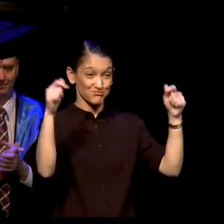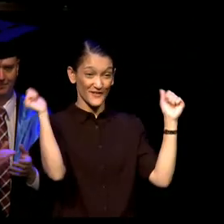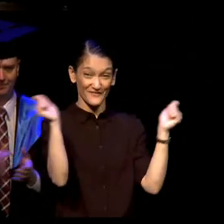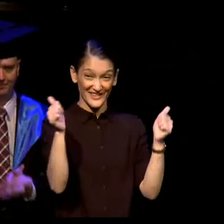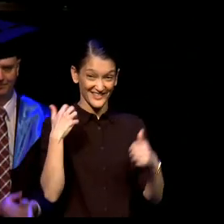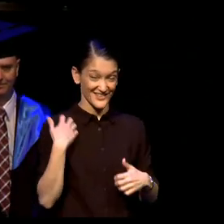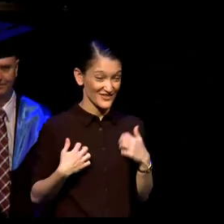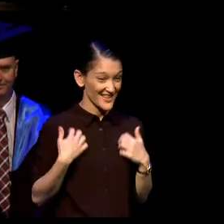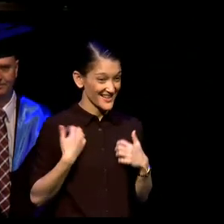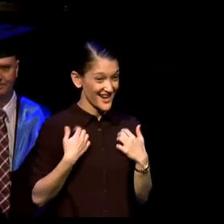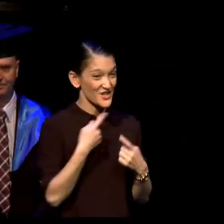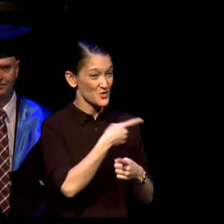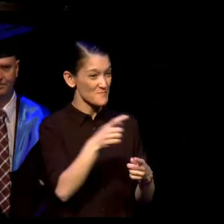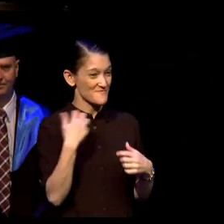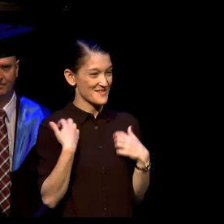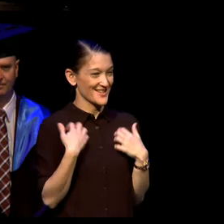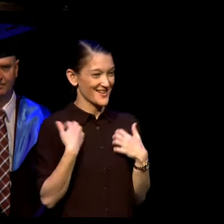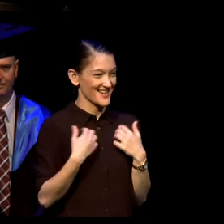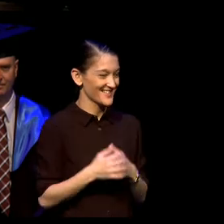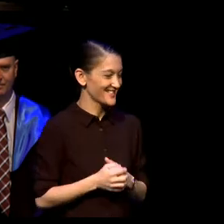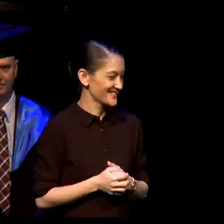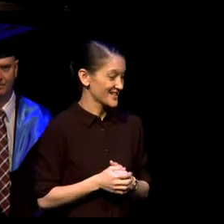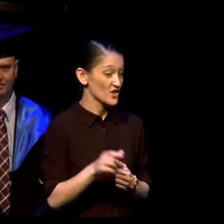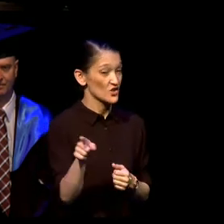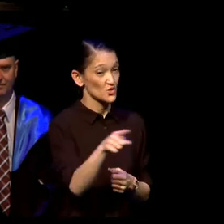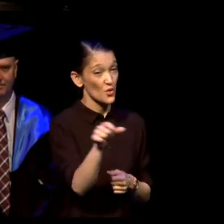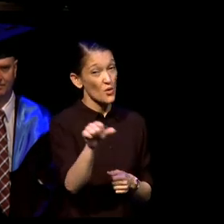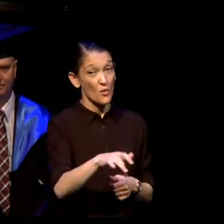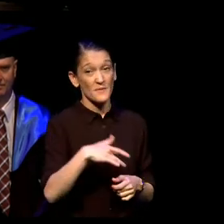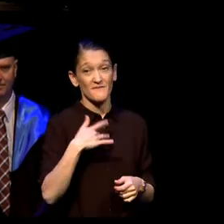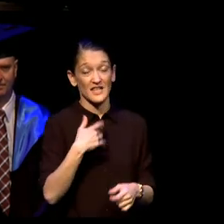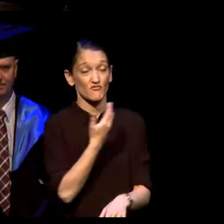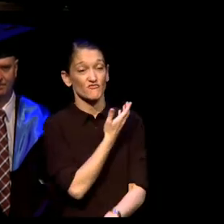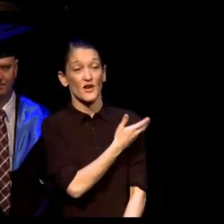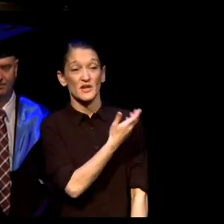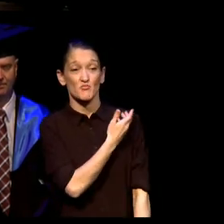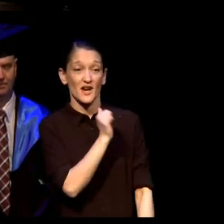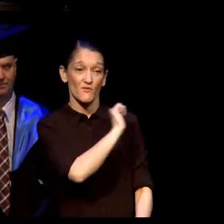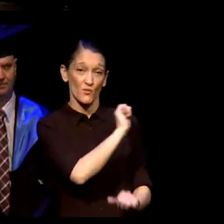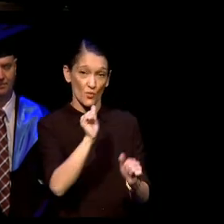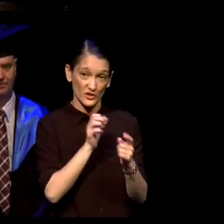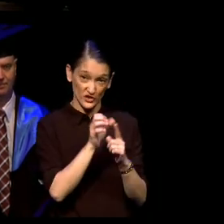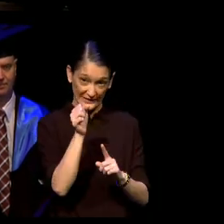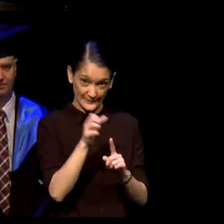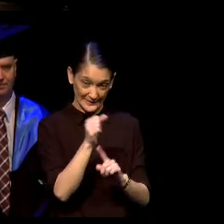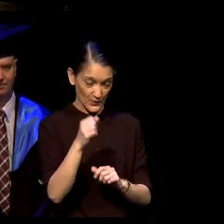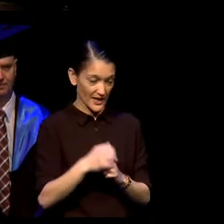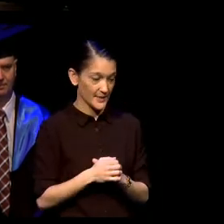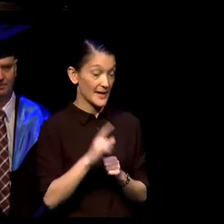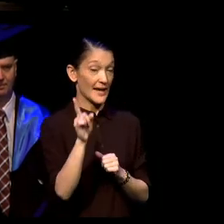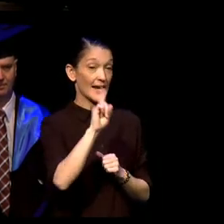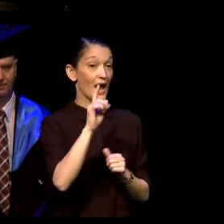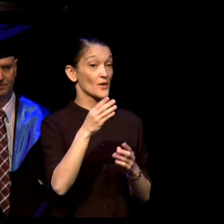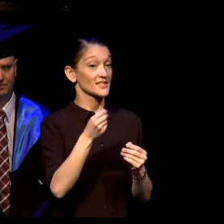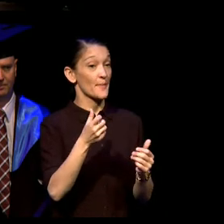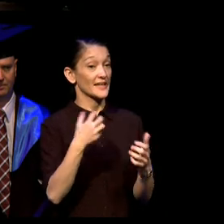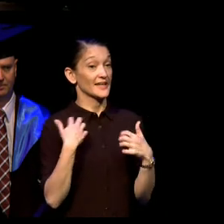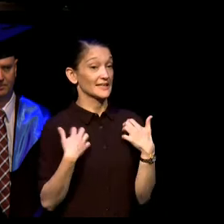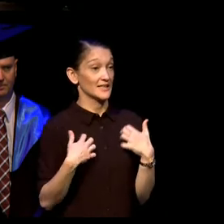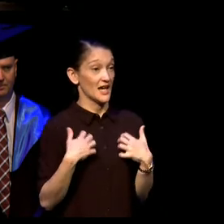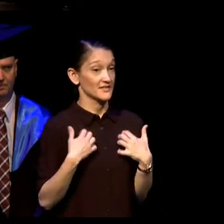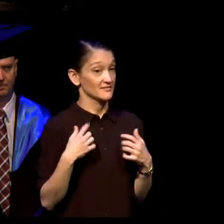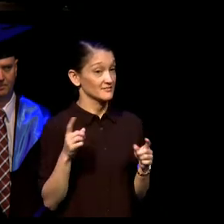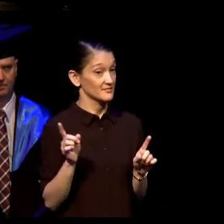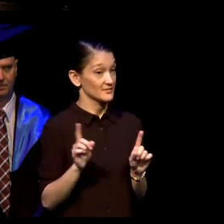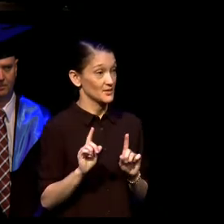Exciting stuff. You should all be feeling immensely proud of your achievements. It's incredible. Now for something very exciting. We're about to have